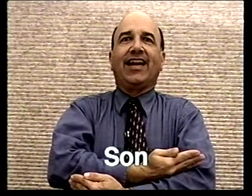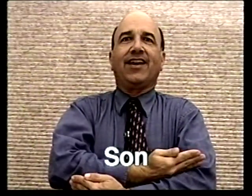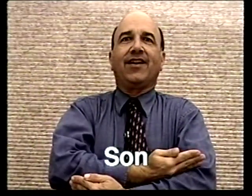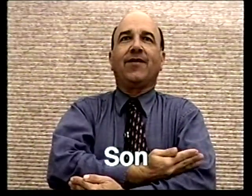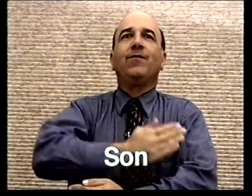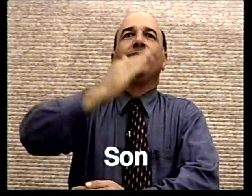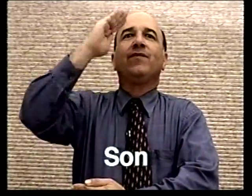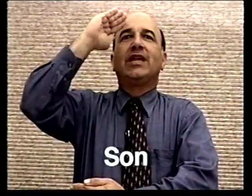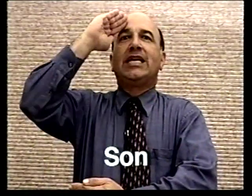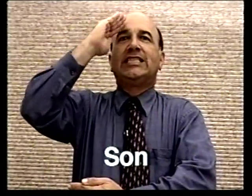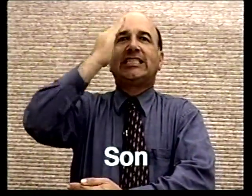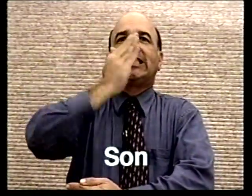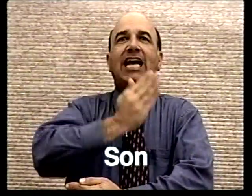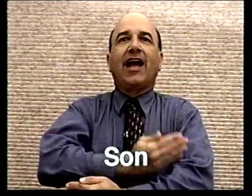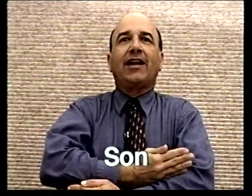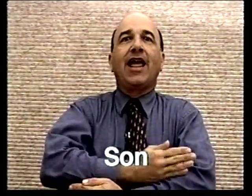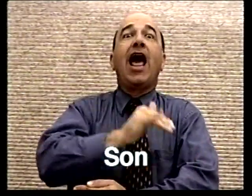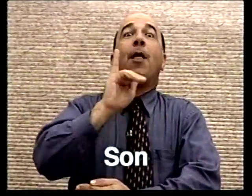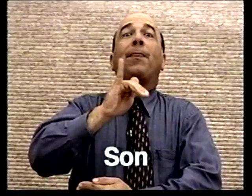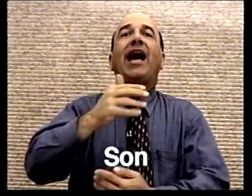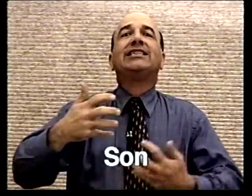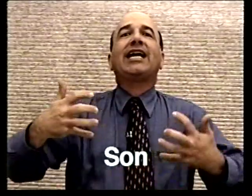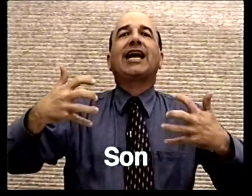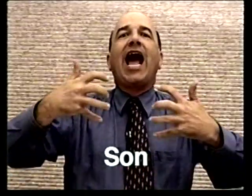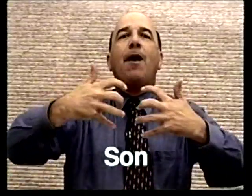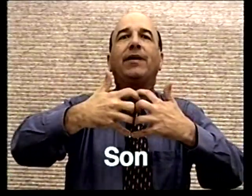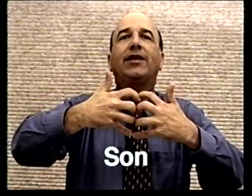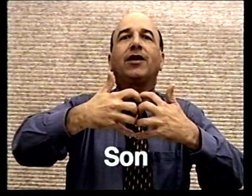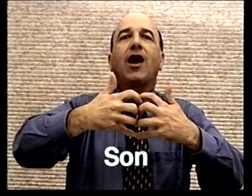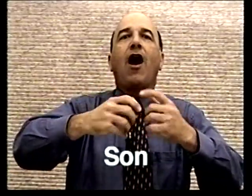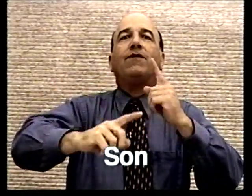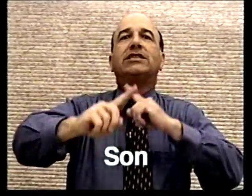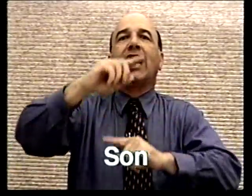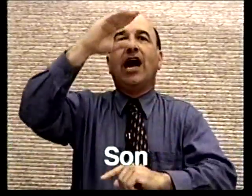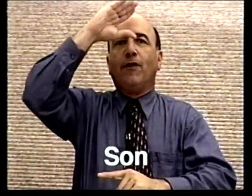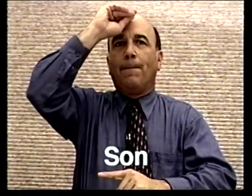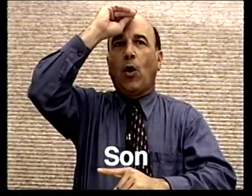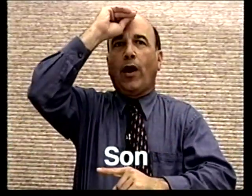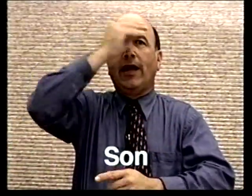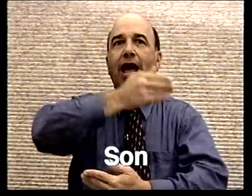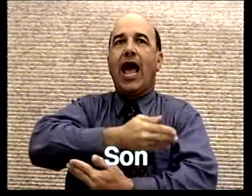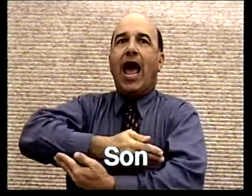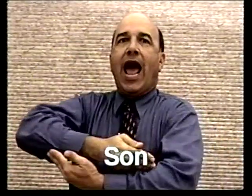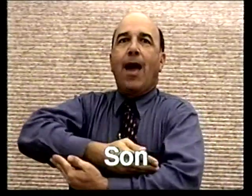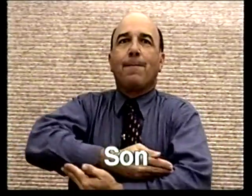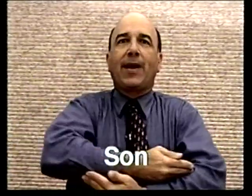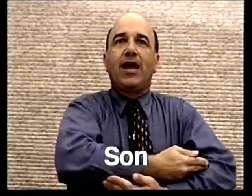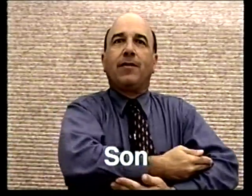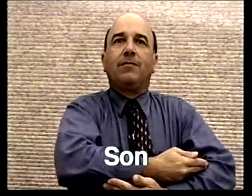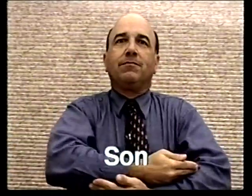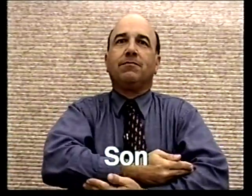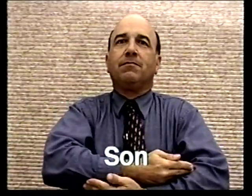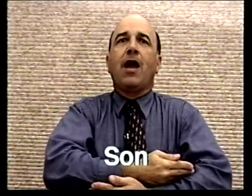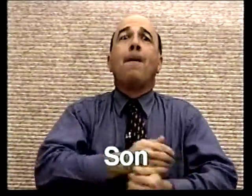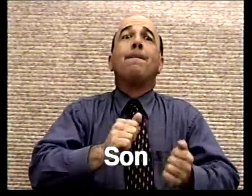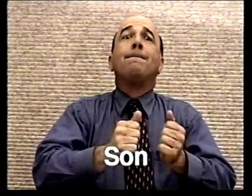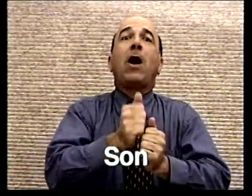Son, son. That's a combination of a sign for boy and baby.